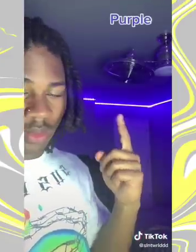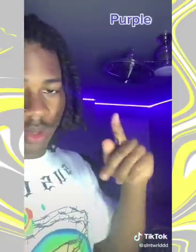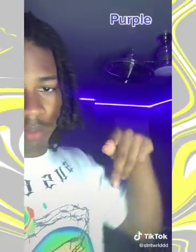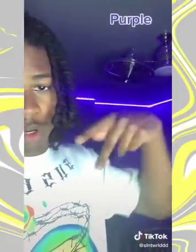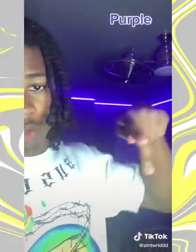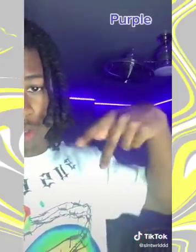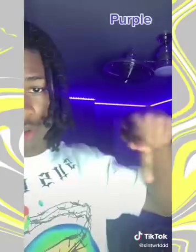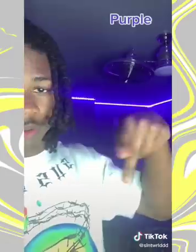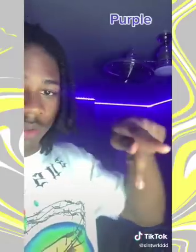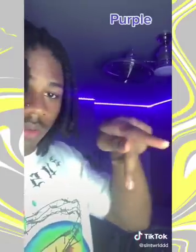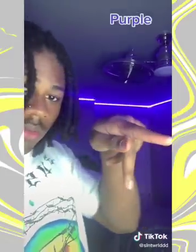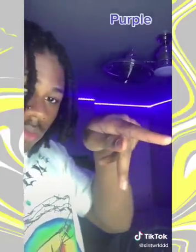purple,